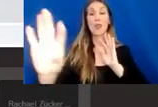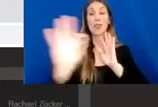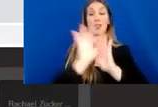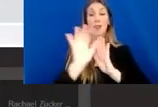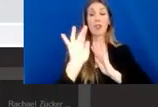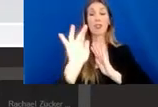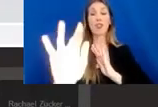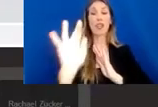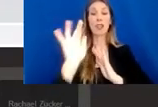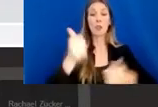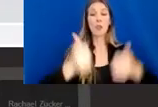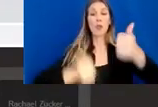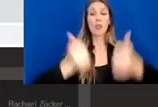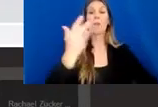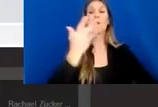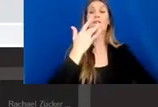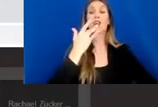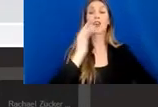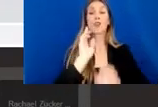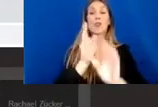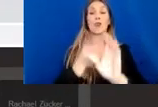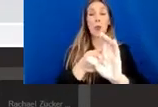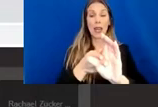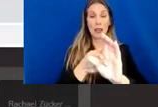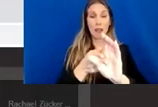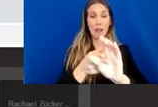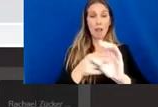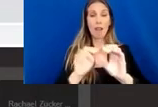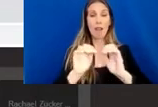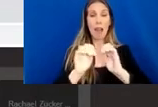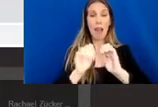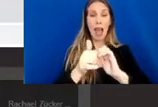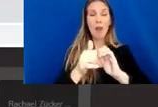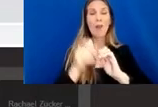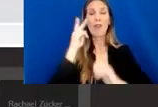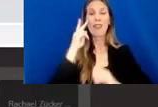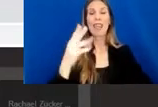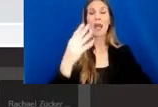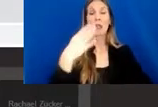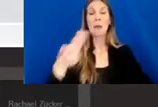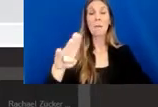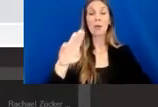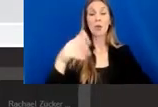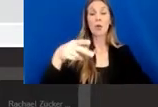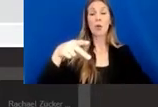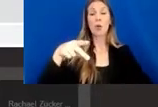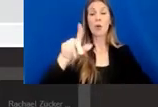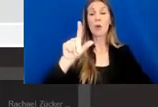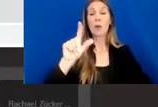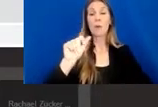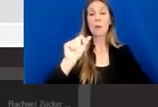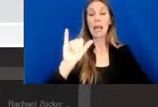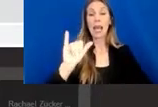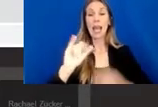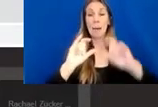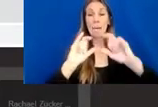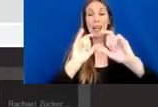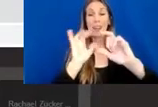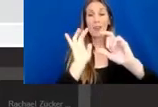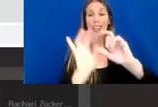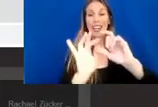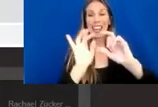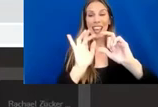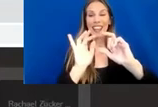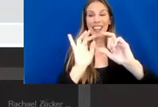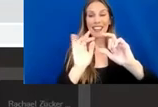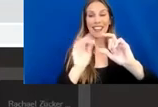breakouts listed which one you want to move into by clicking the blue play button next to each title.